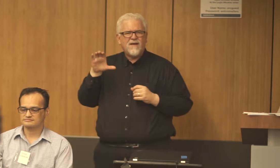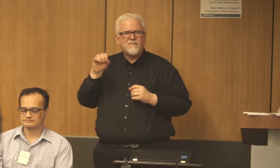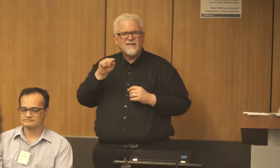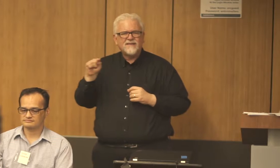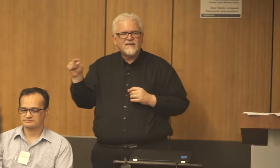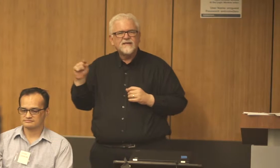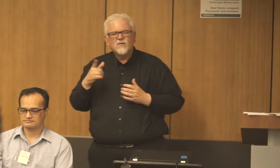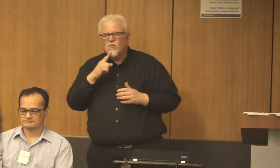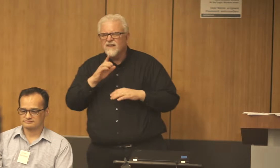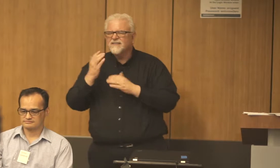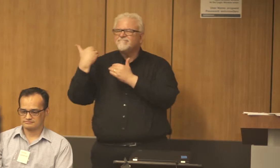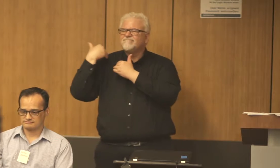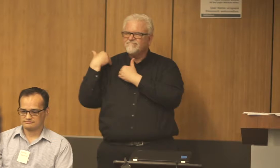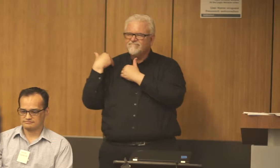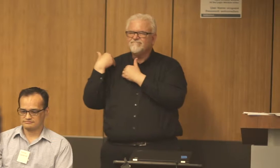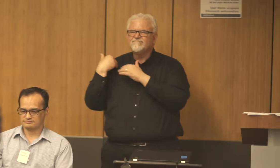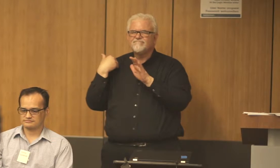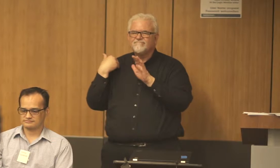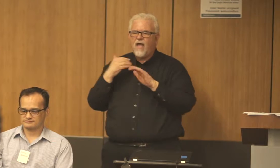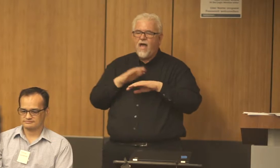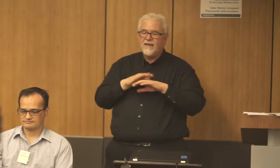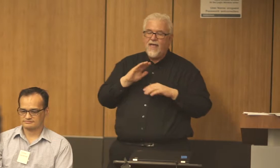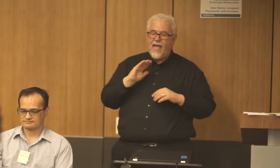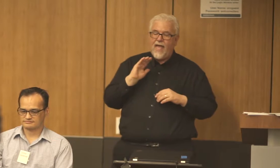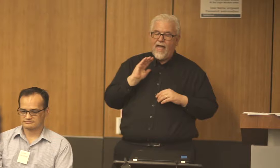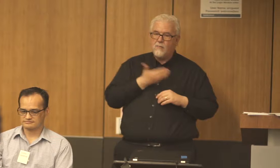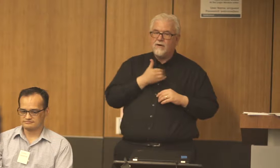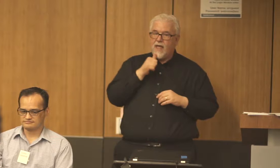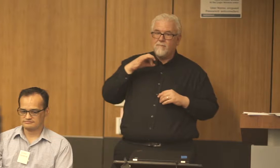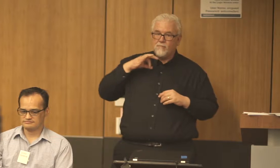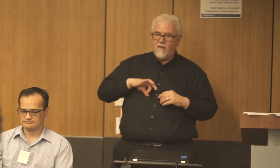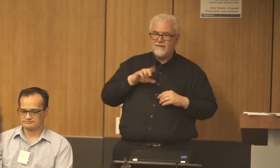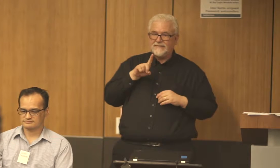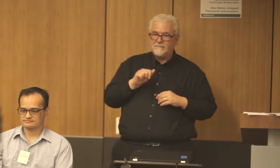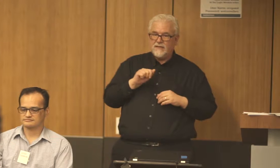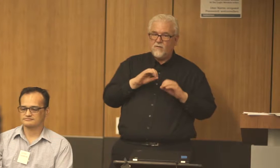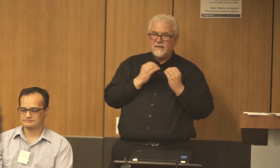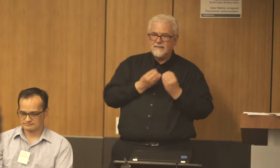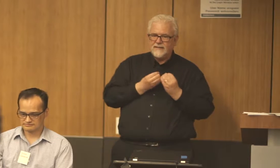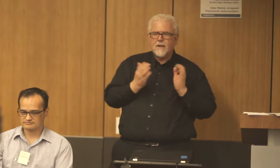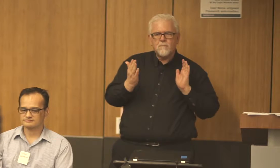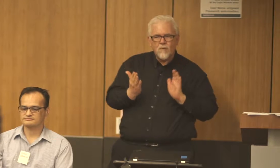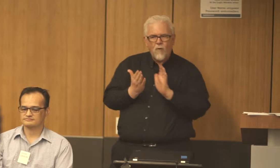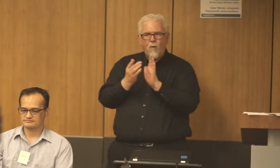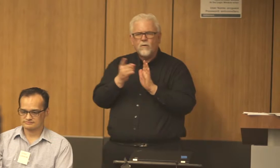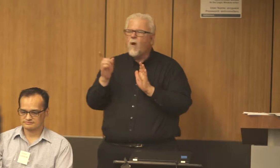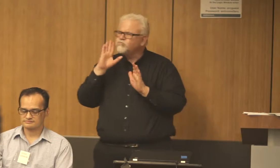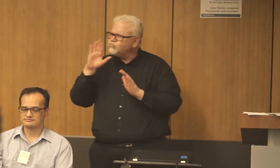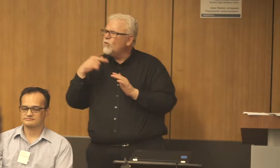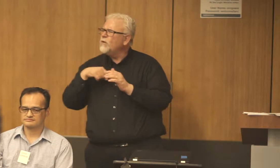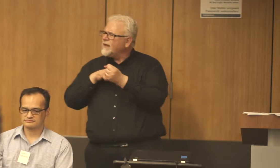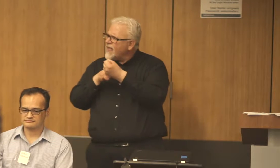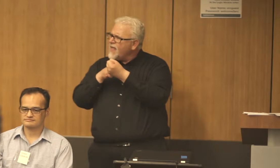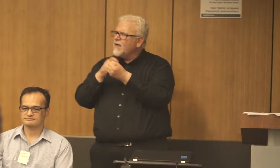it's on companies or organization, nonprofits, on us to be more proactive in terms of approaching people. Like, we can help you, we can support